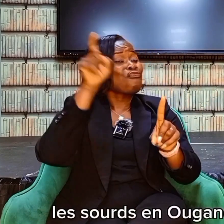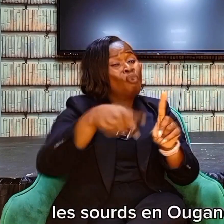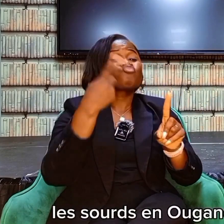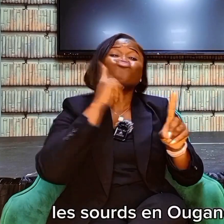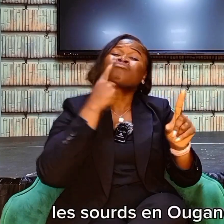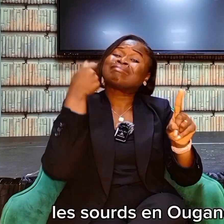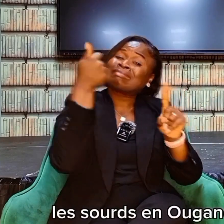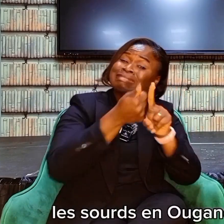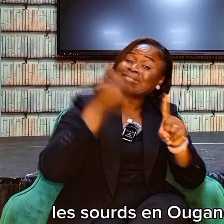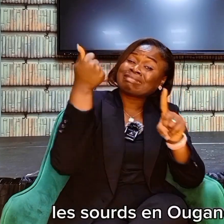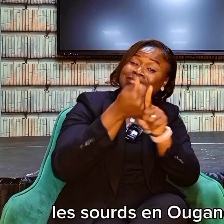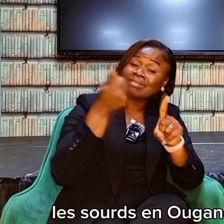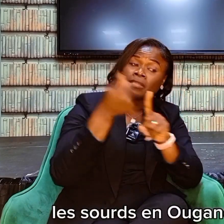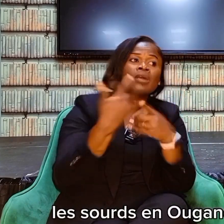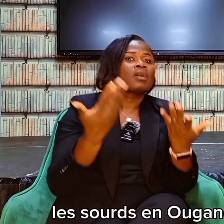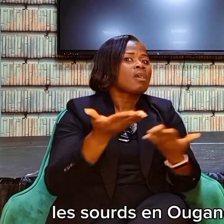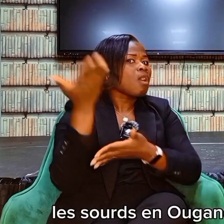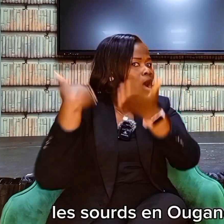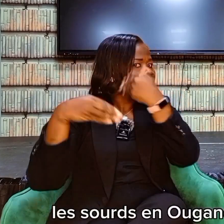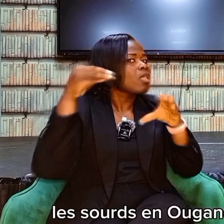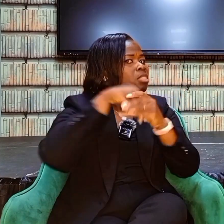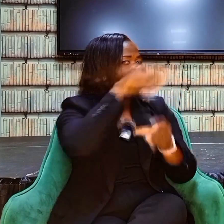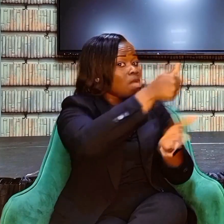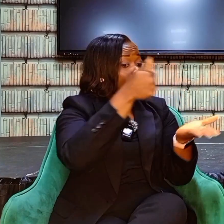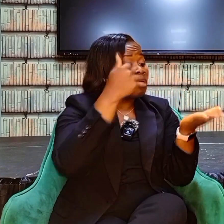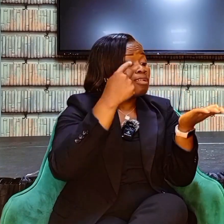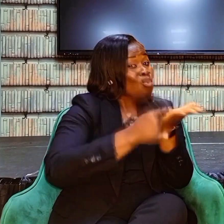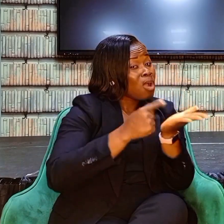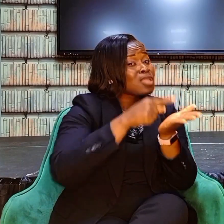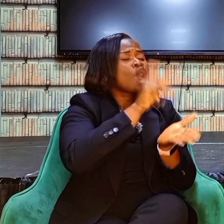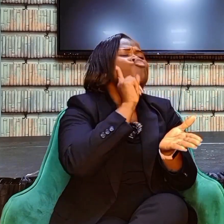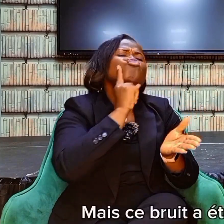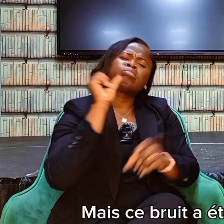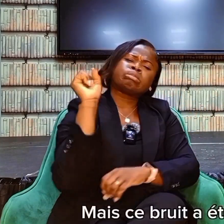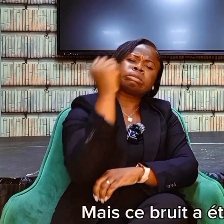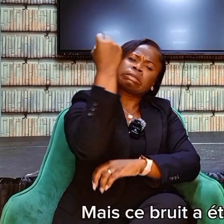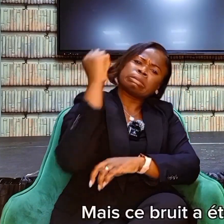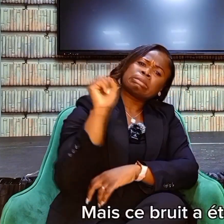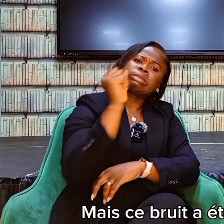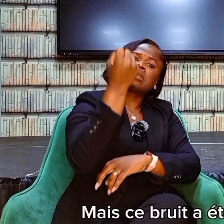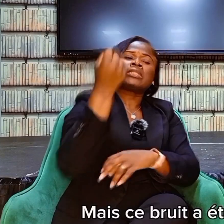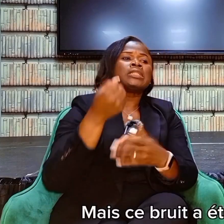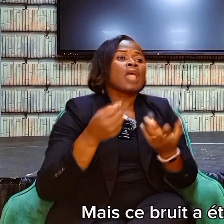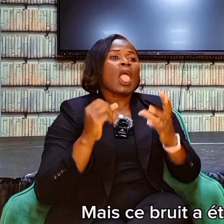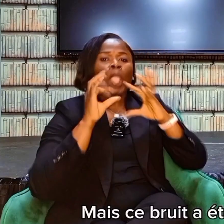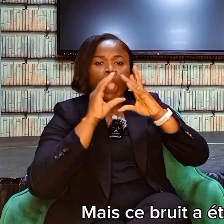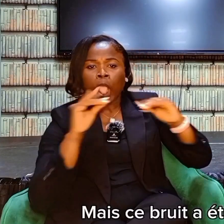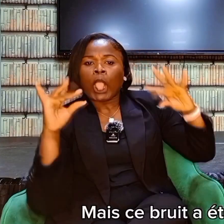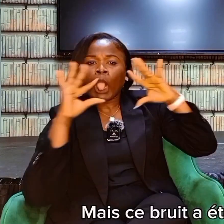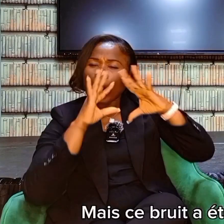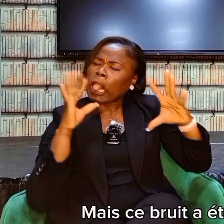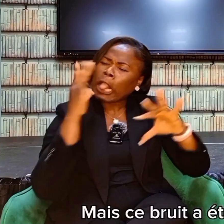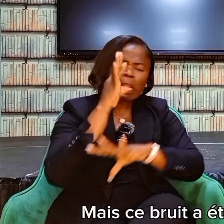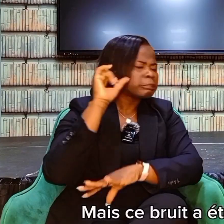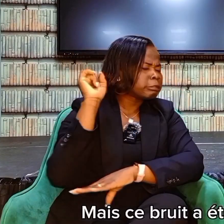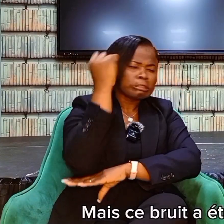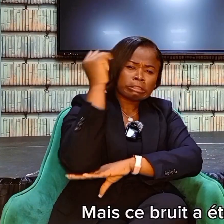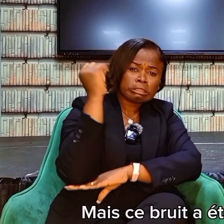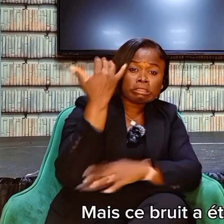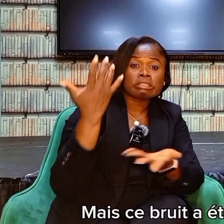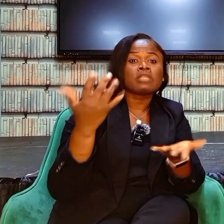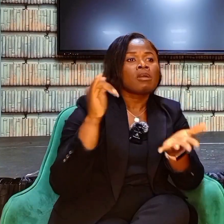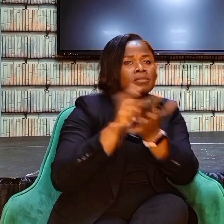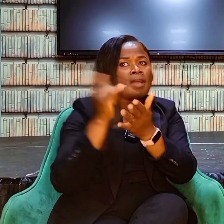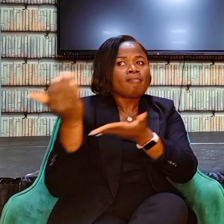deaf people in Uganda had to make noise. But this noise was also helped by a